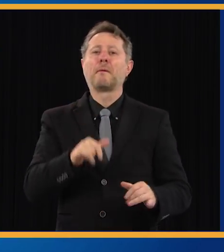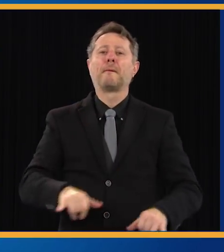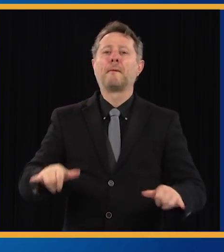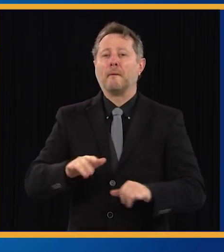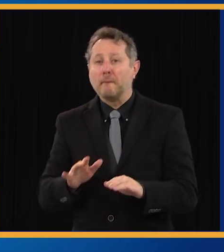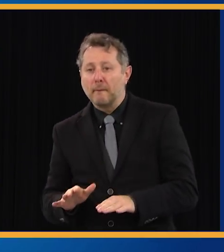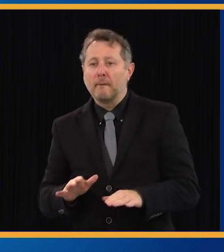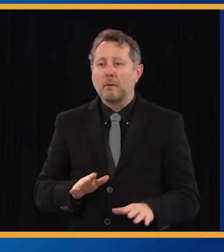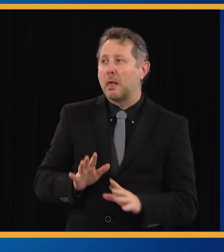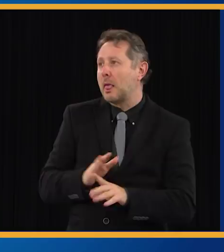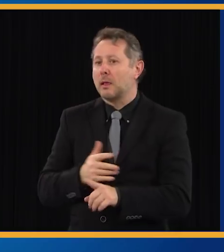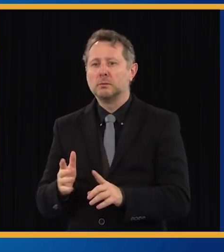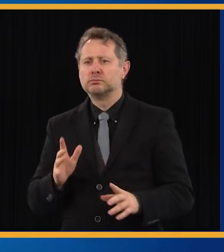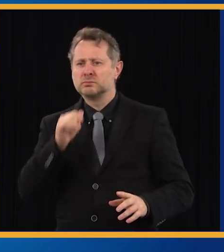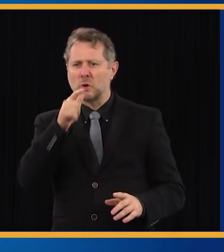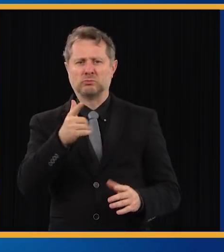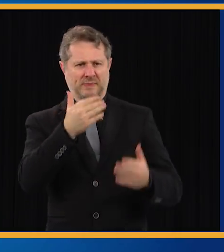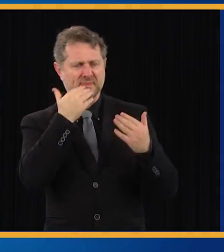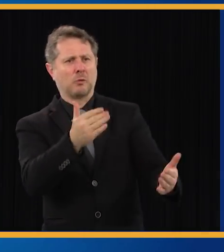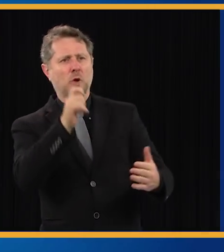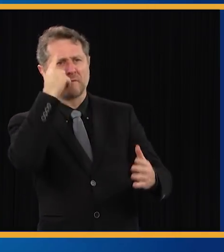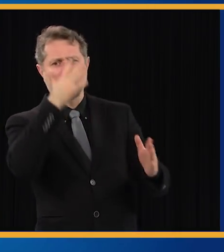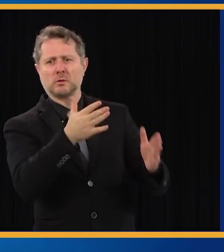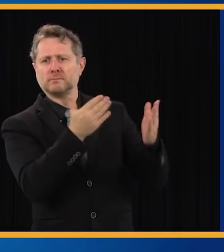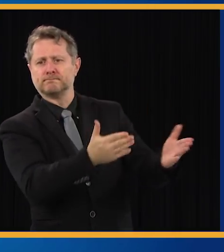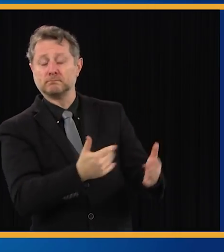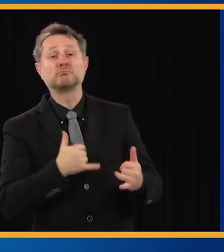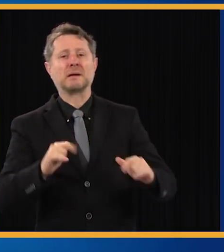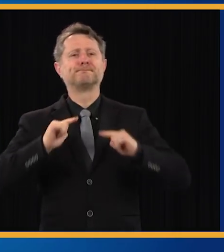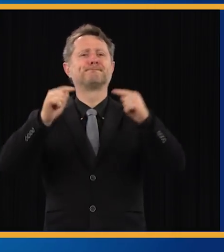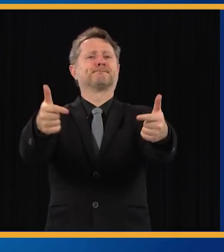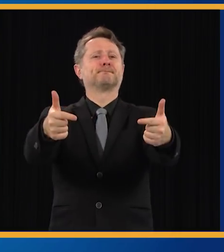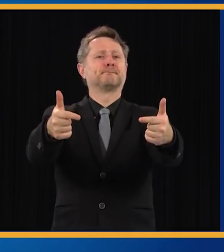Thank you, Governor. Questions, comments? Governor, are you confident that the president will